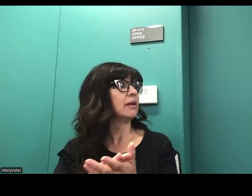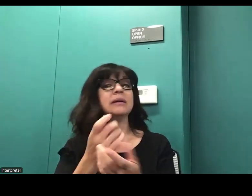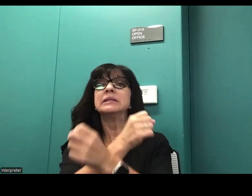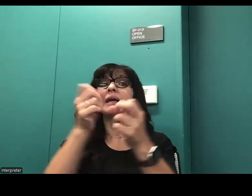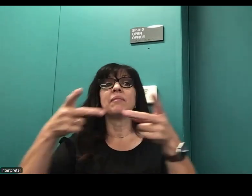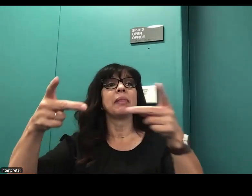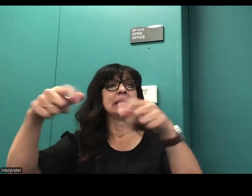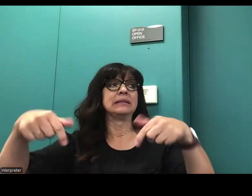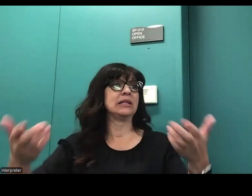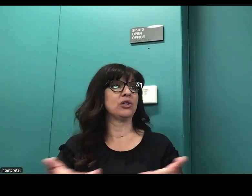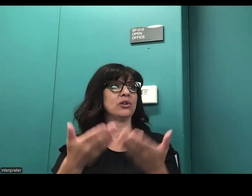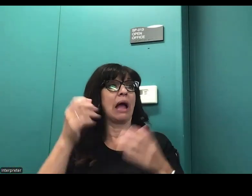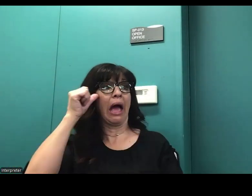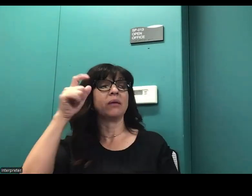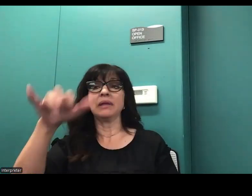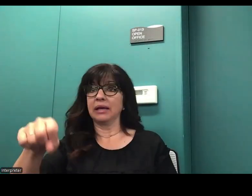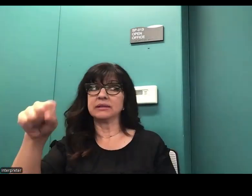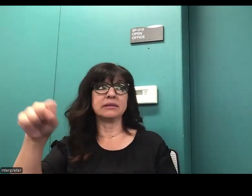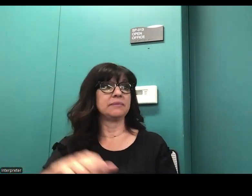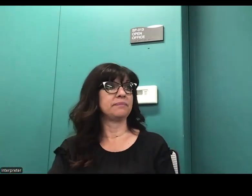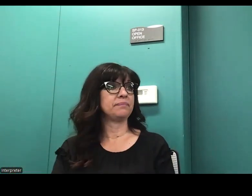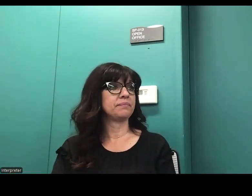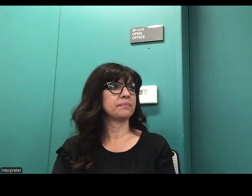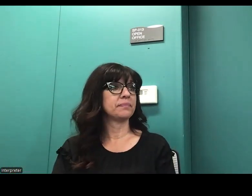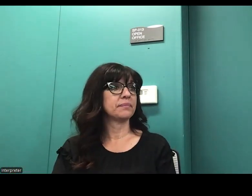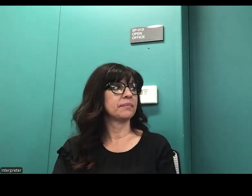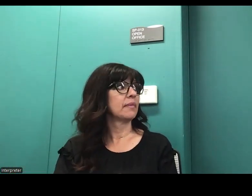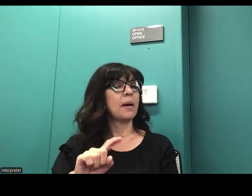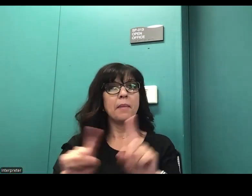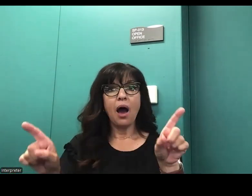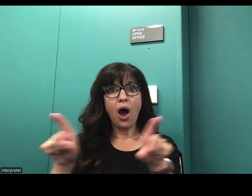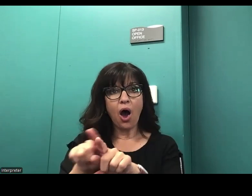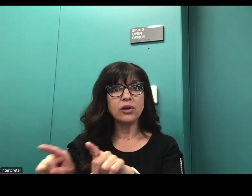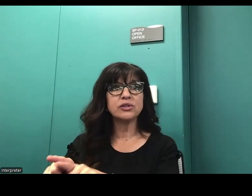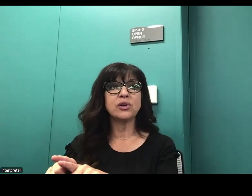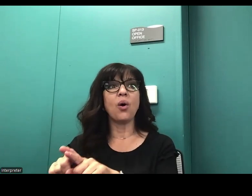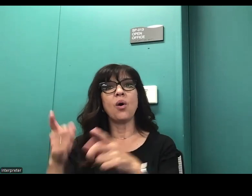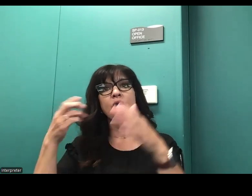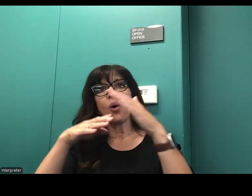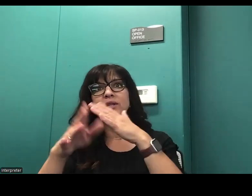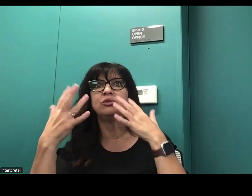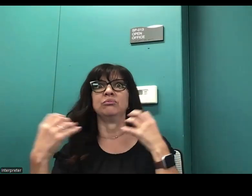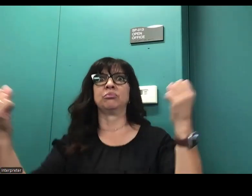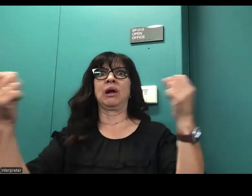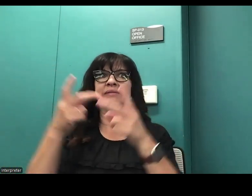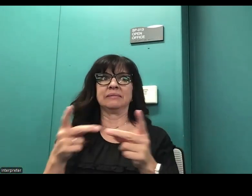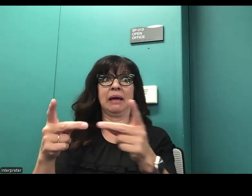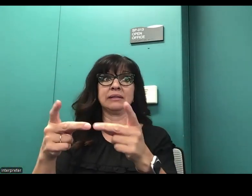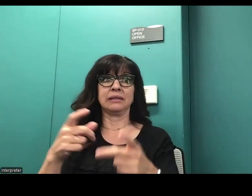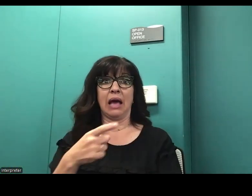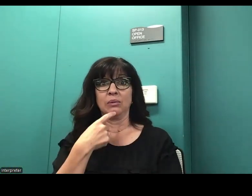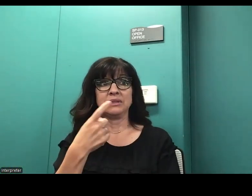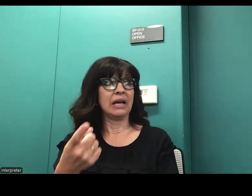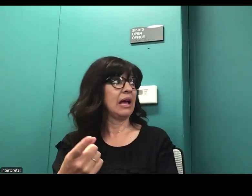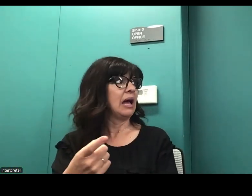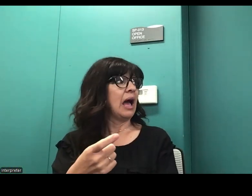space. It is. Yeah. This is a safe space. But I also go into brave spaces where I'm just going to say,